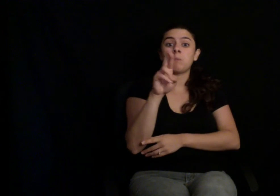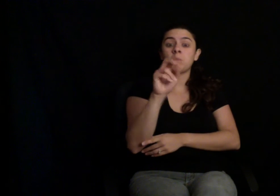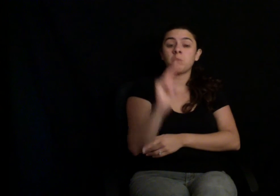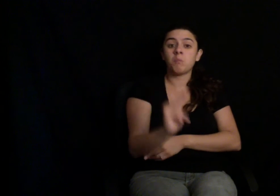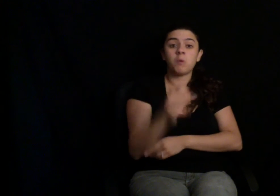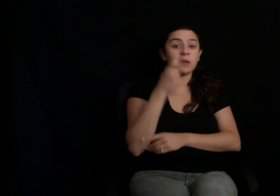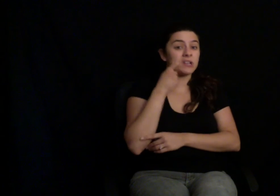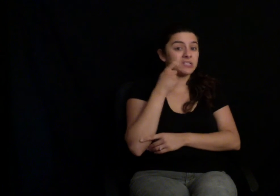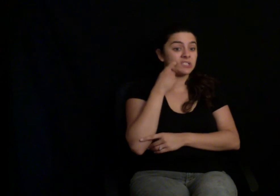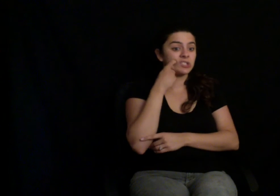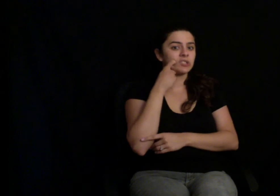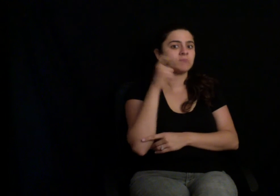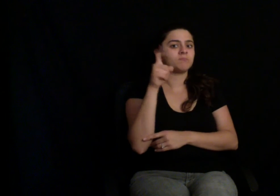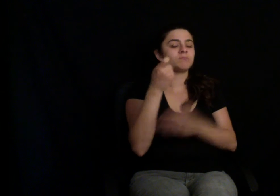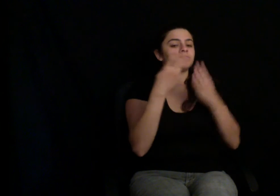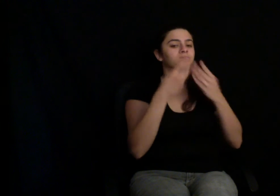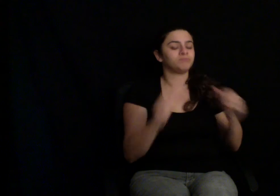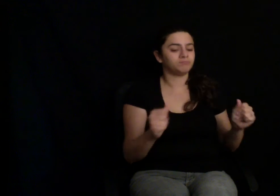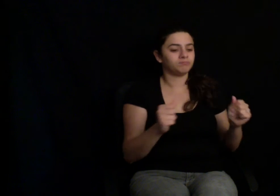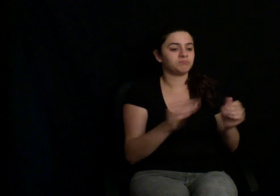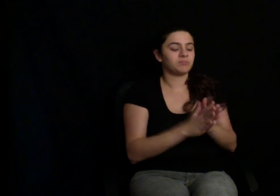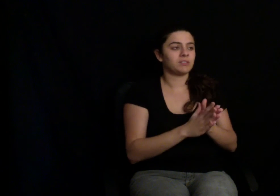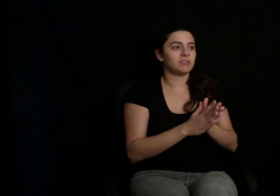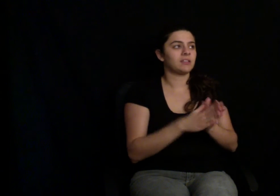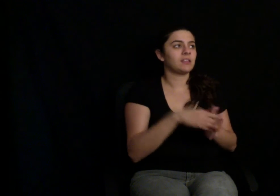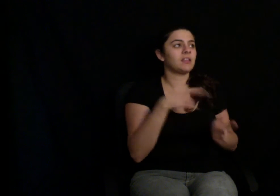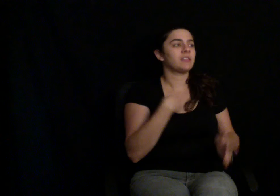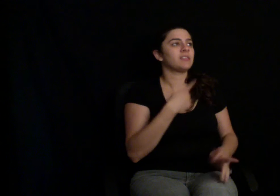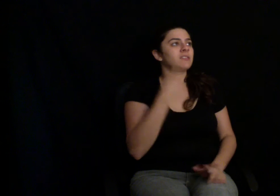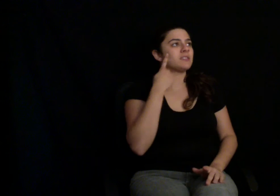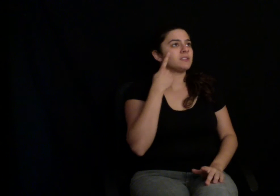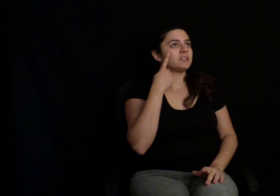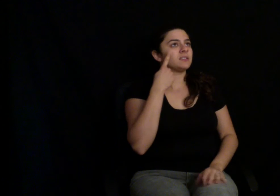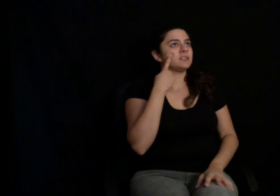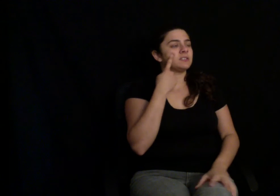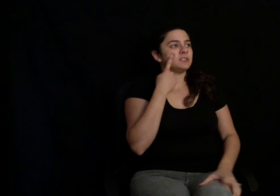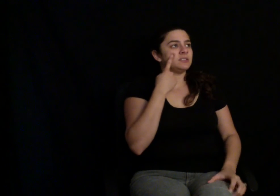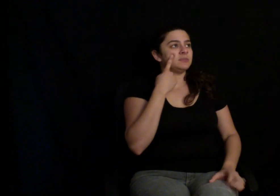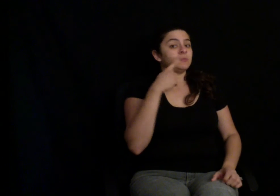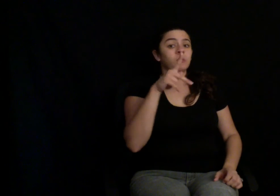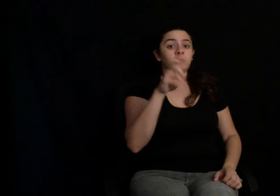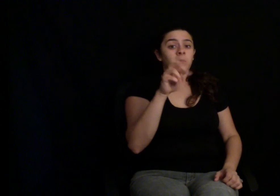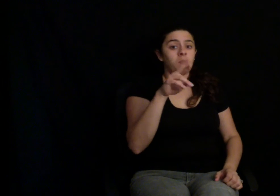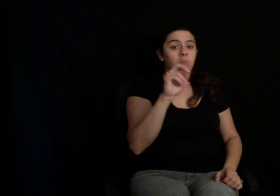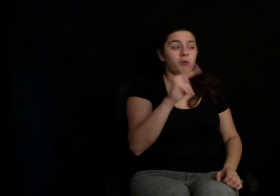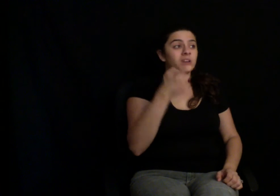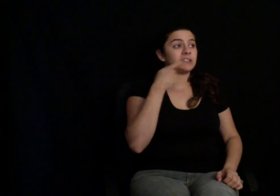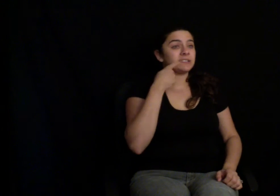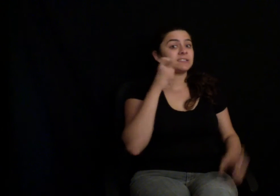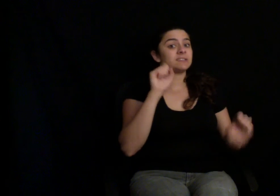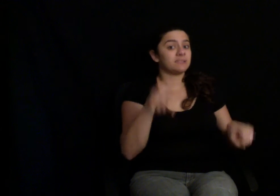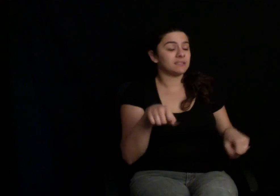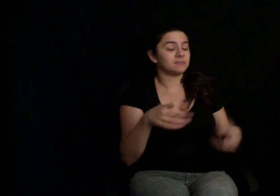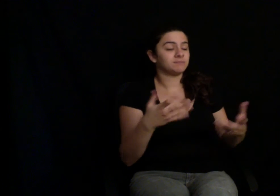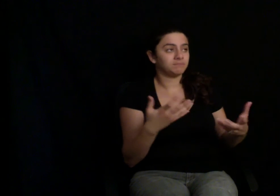addictive. I don't even really see it as a fully behavioral addiction. I see it as something that's artificial, something that could